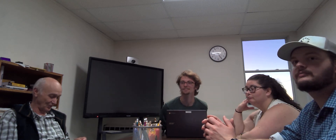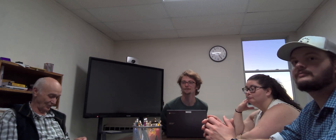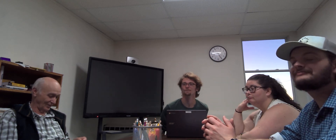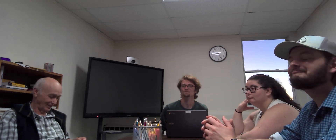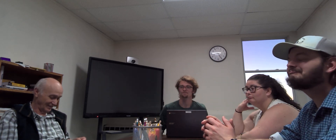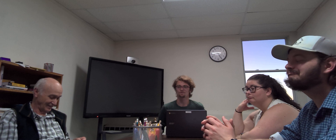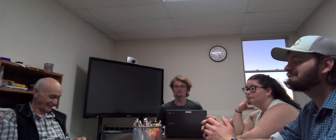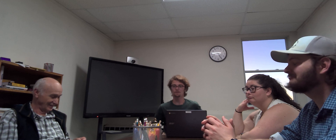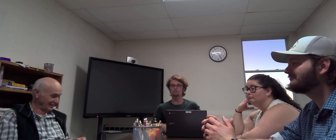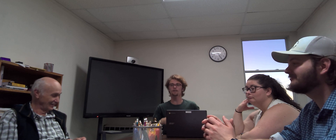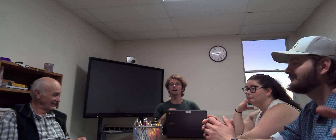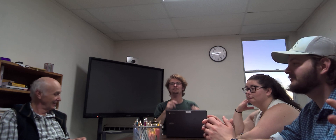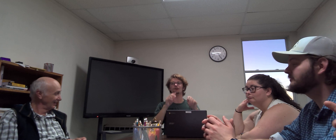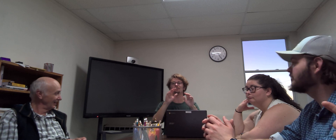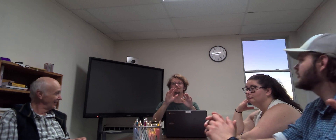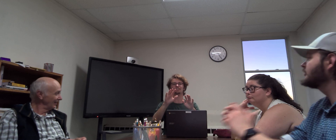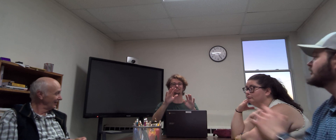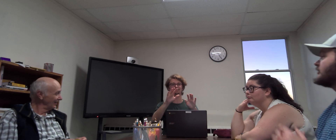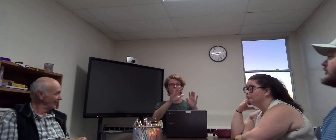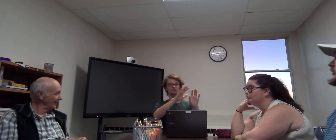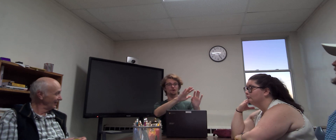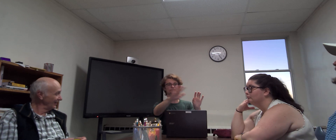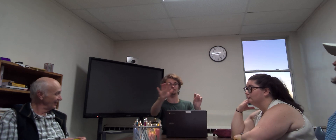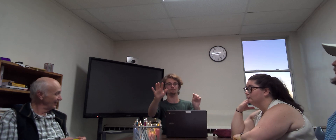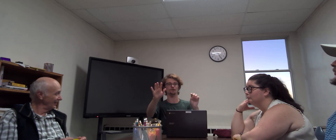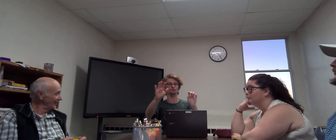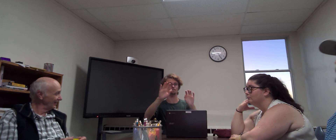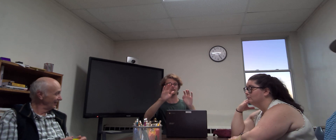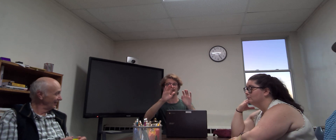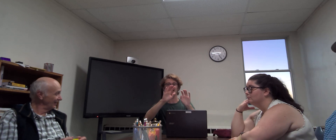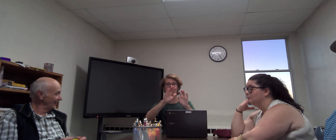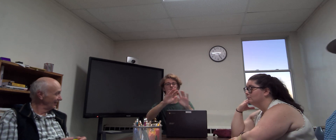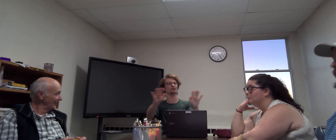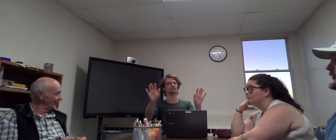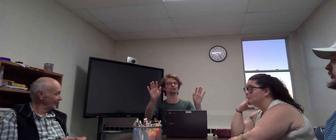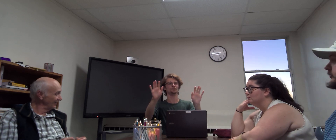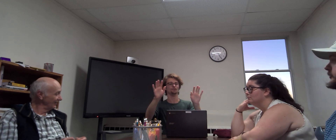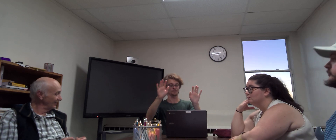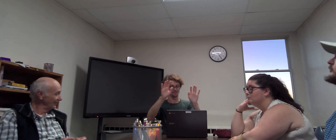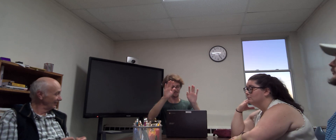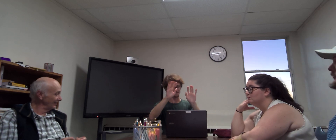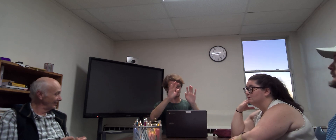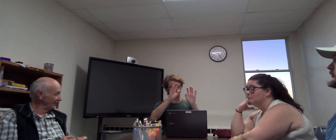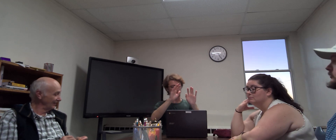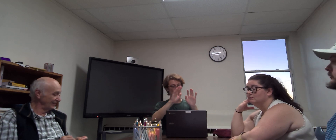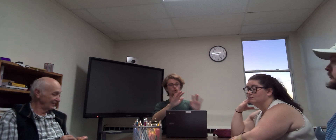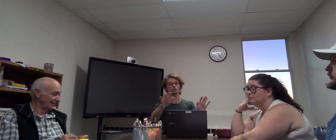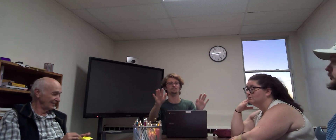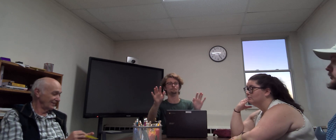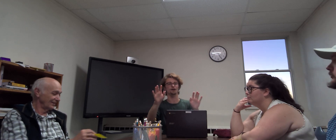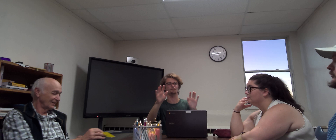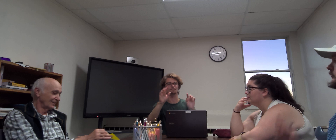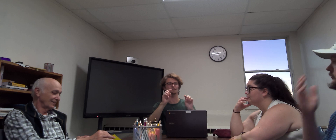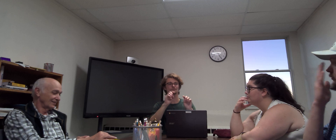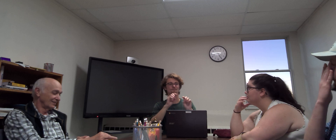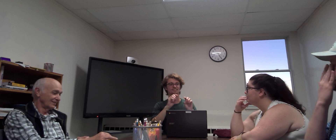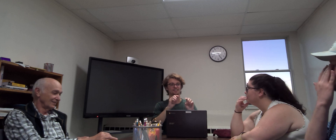on so I can read. So I want to make sure you all Alright, remember We're gonna ask questions. how are you, Mhm. who is the problem. I'm